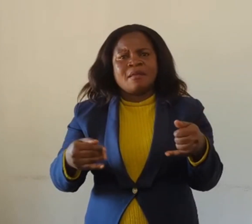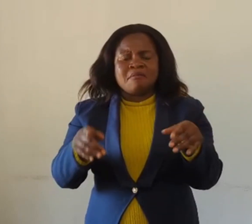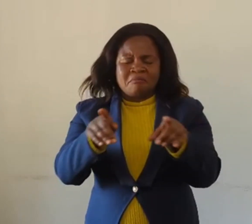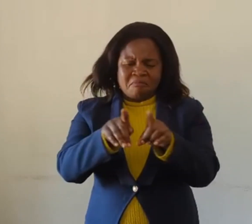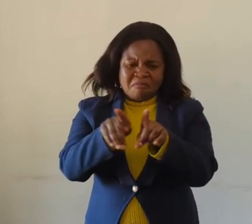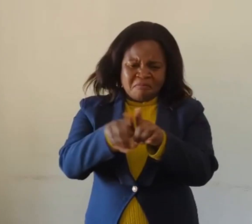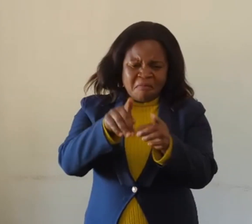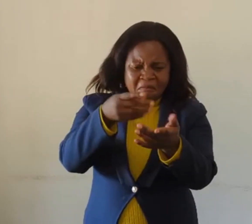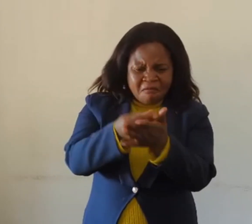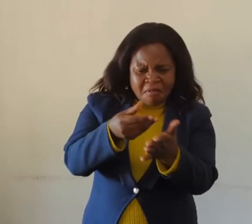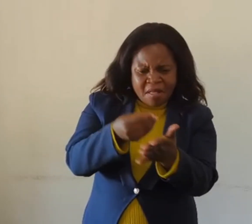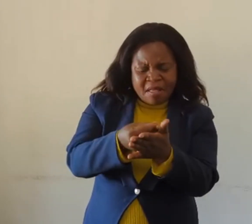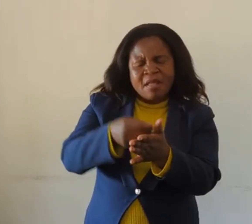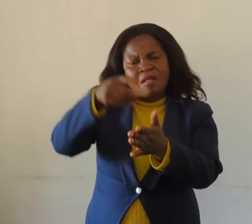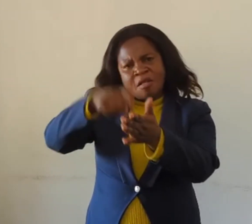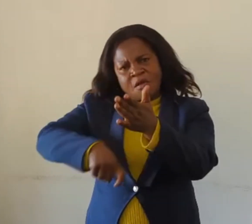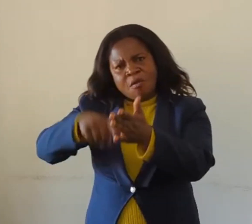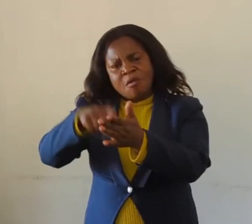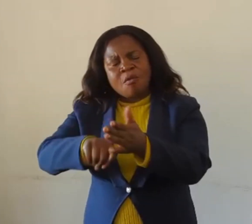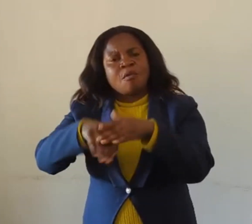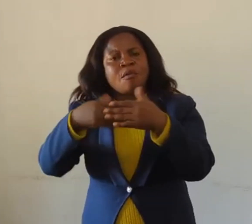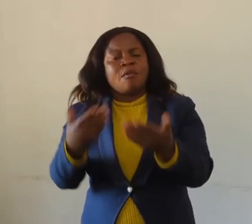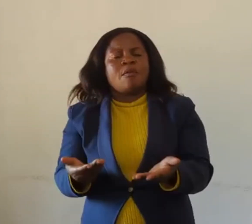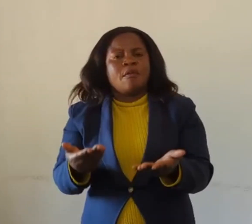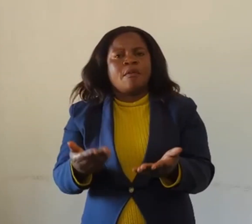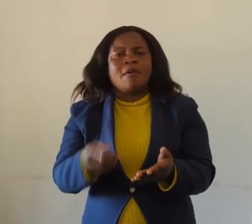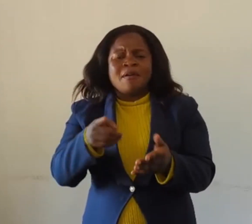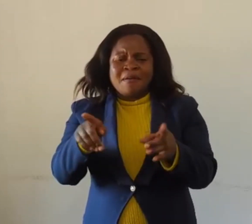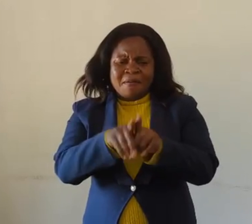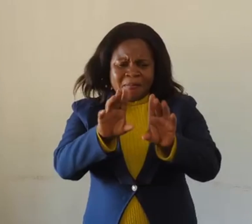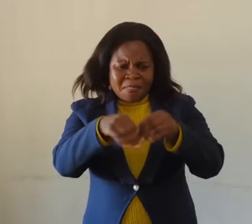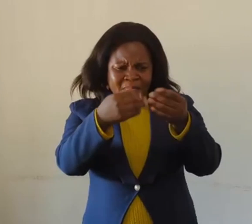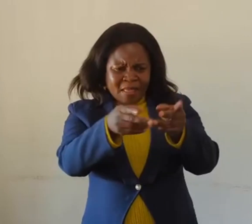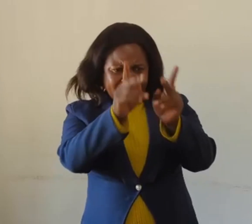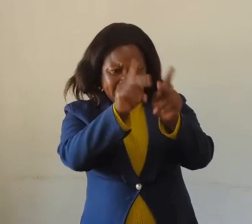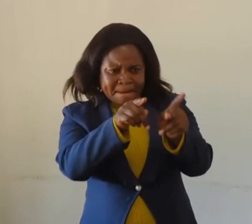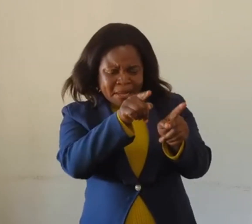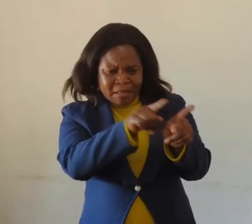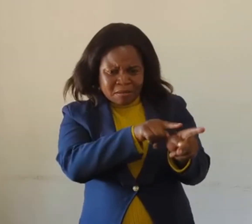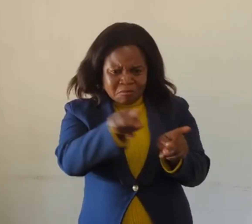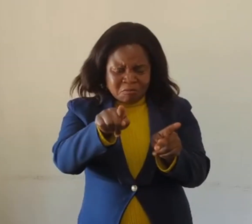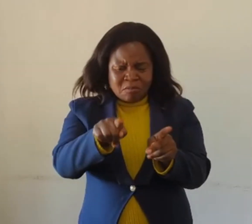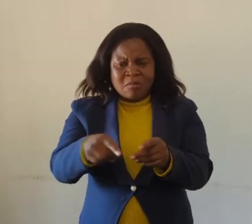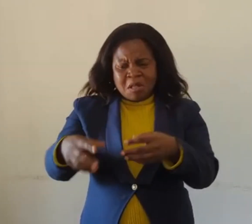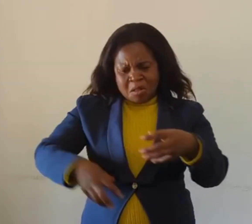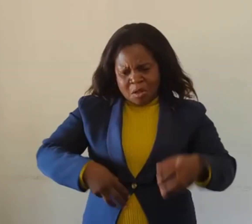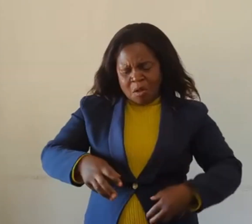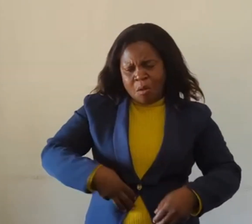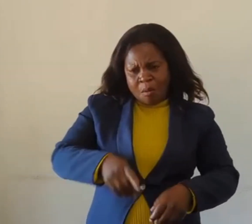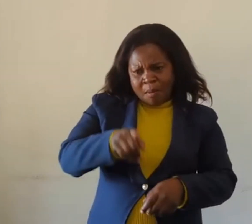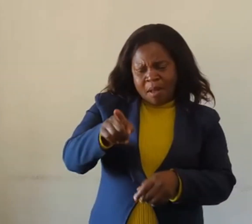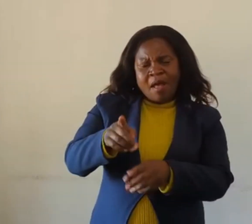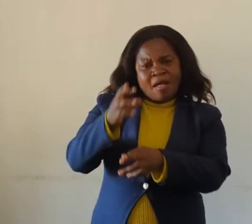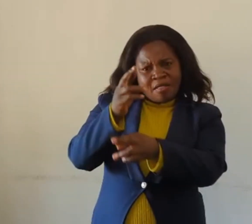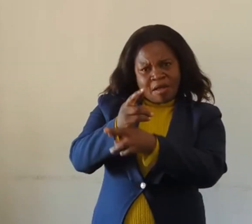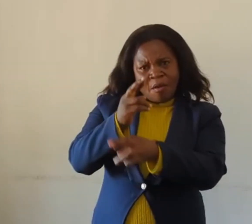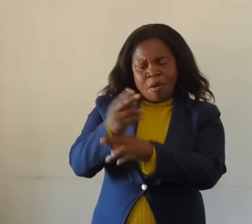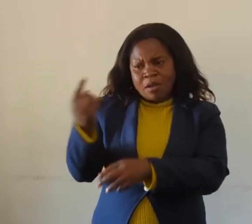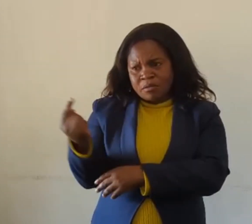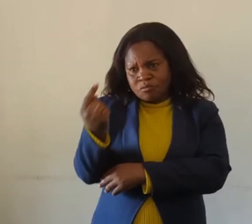costs. It also gives a person who files a nomination petition the right to appear in court and